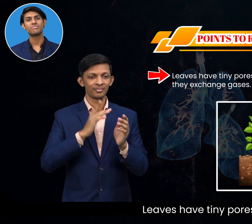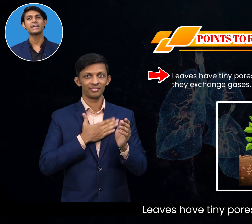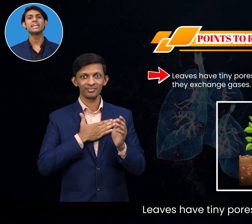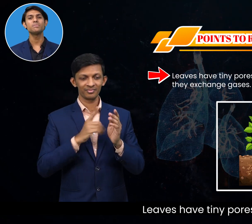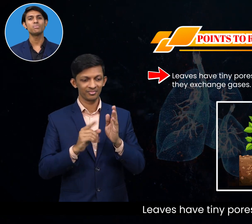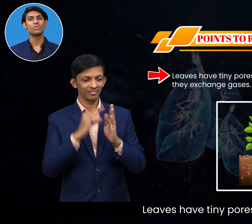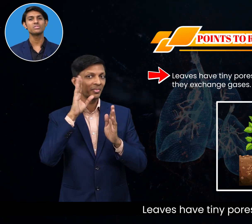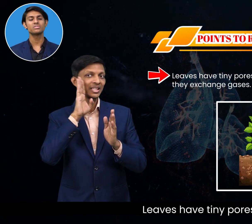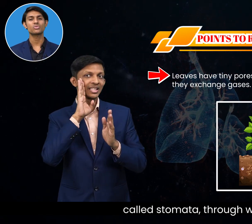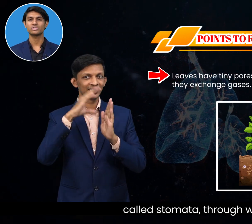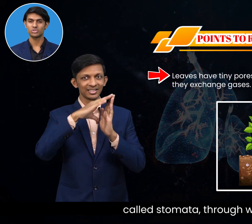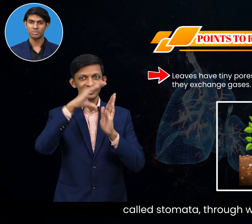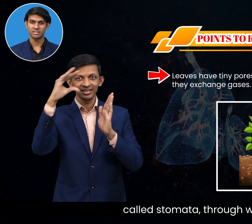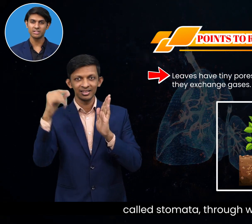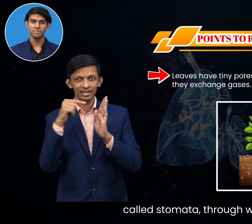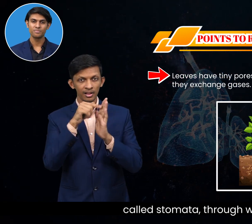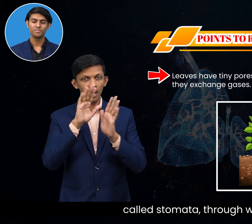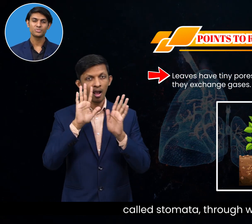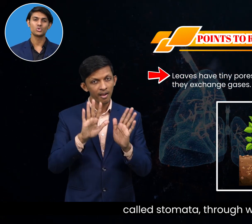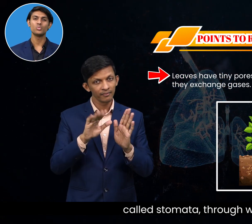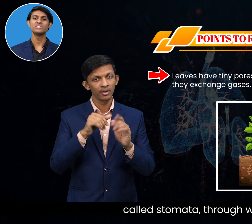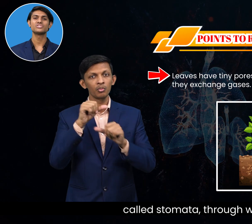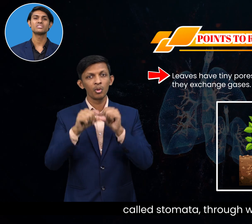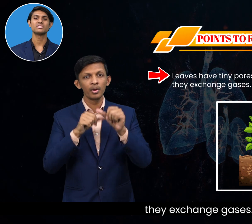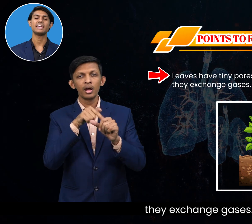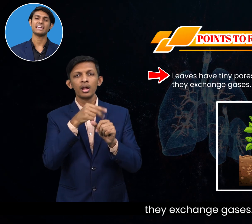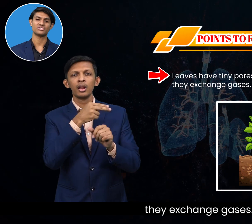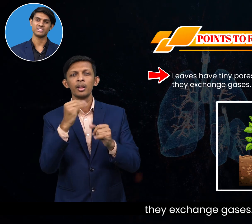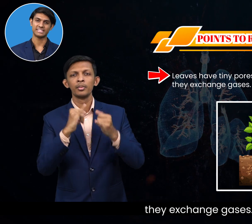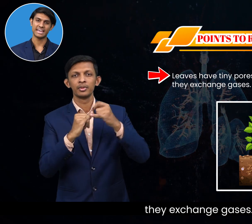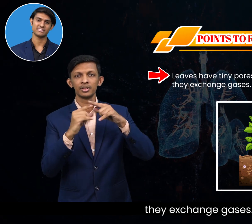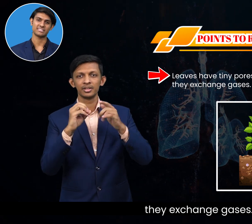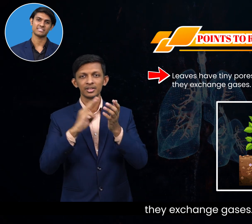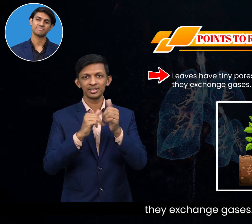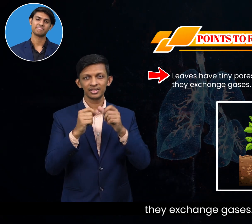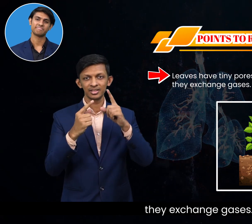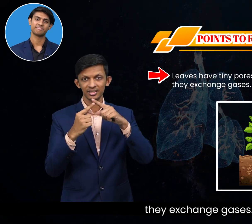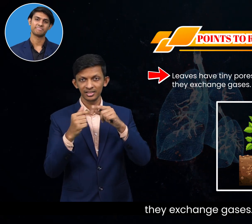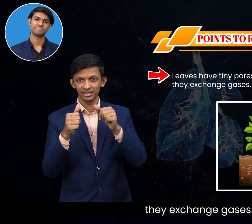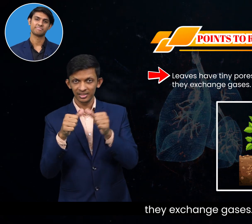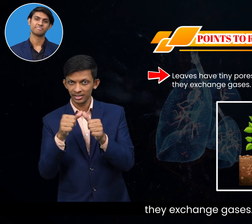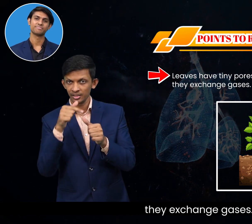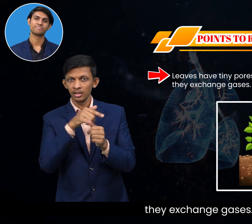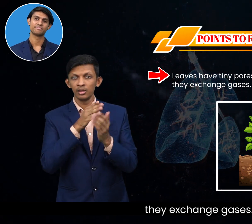Leaves have tiny pores called stomata through which they exchange gases.